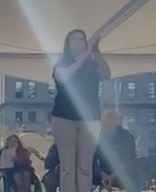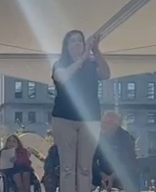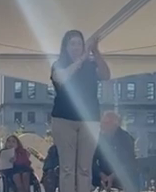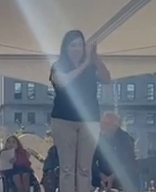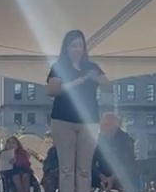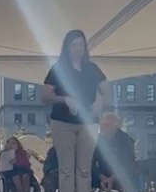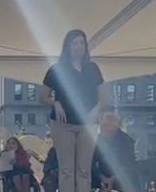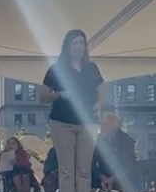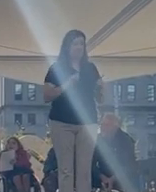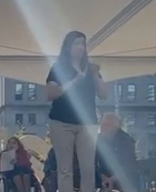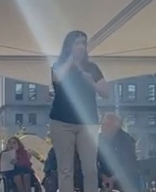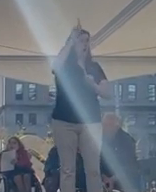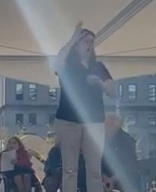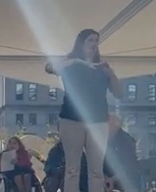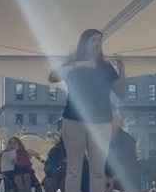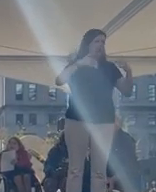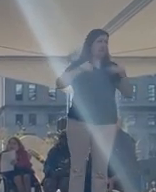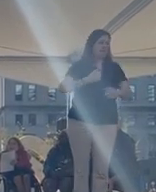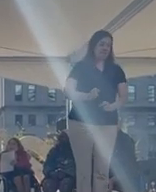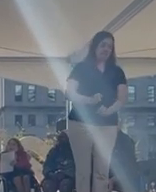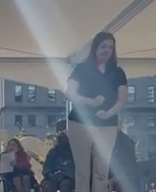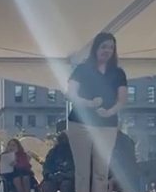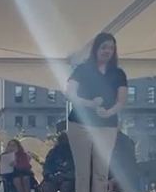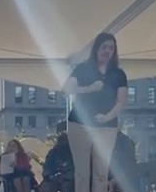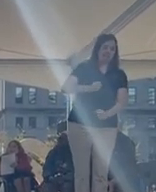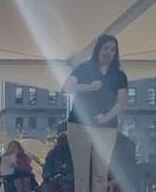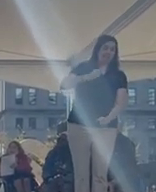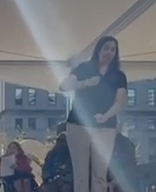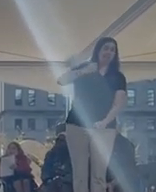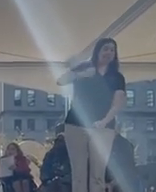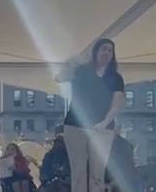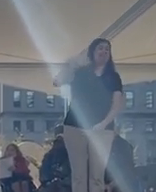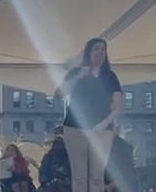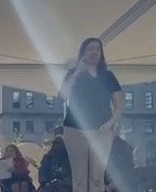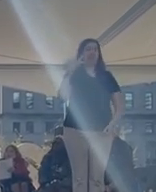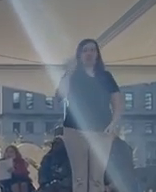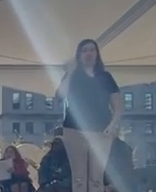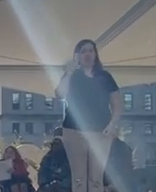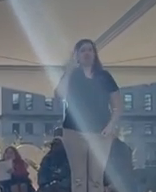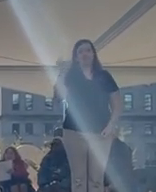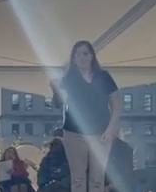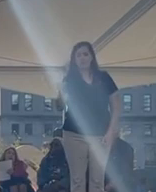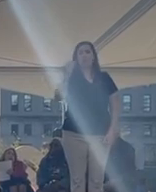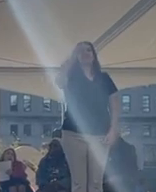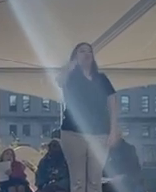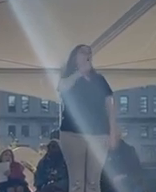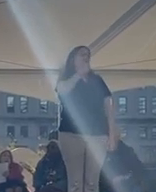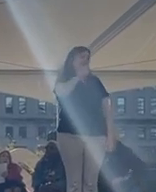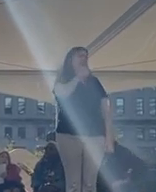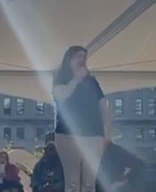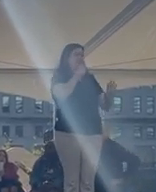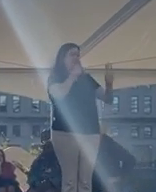Chris is taller than I am, so Chris is going to take the microphone off the stand.